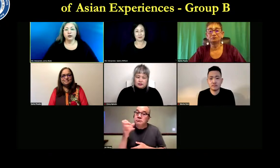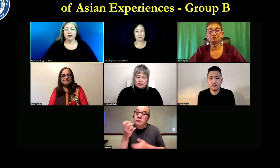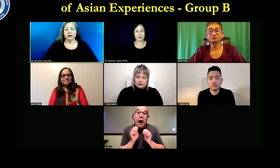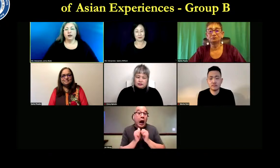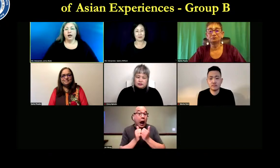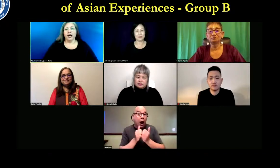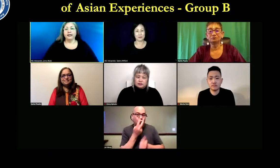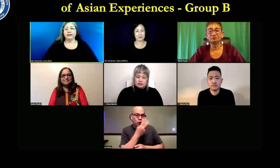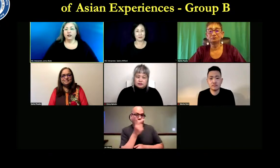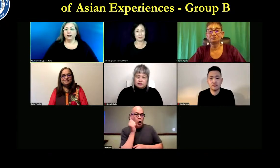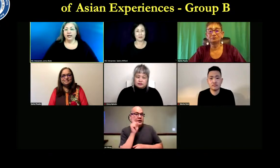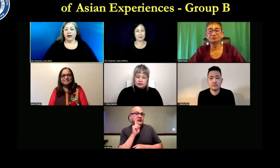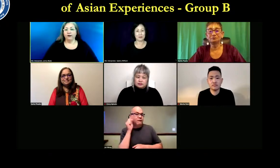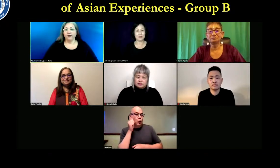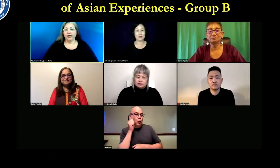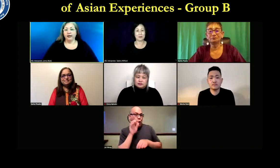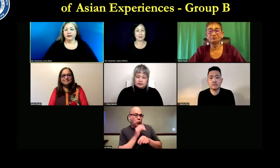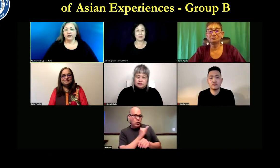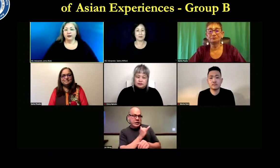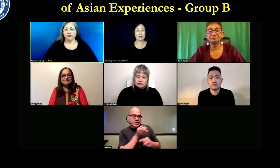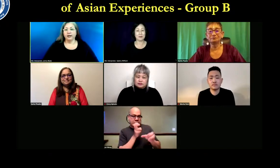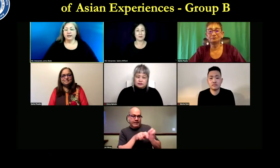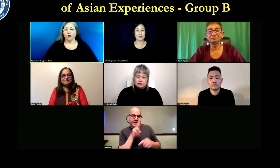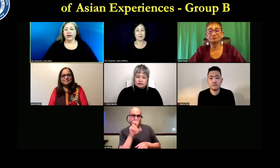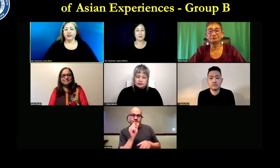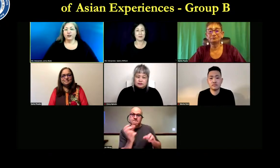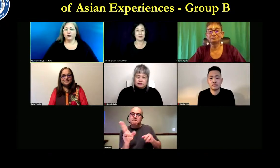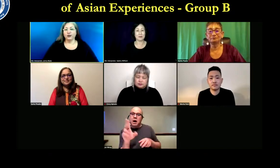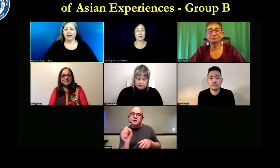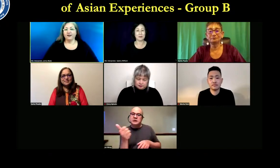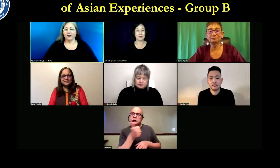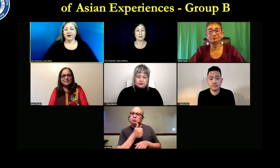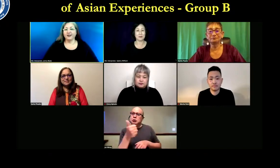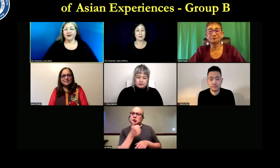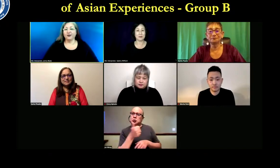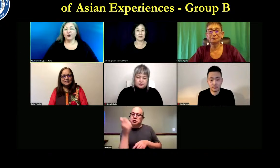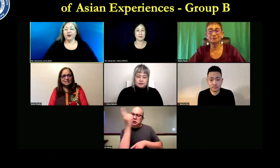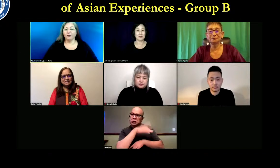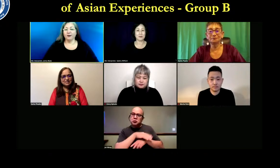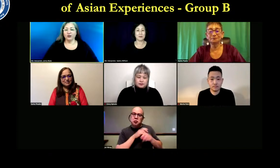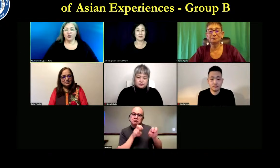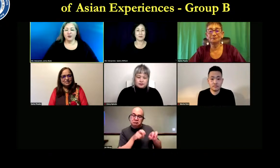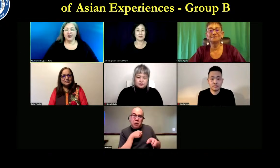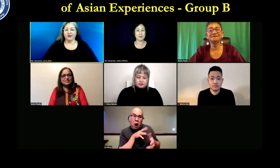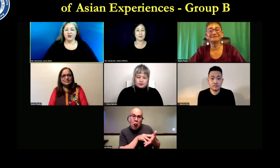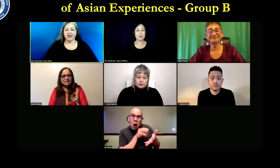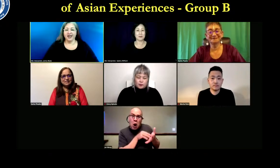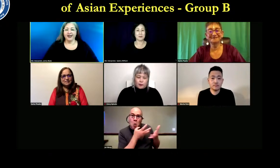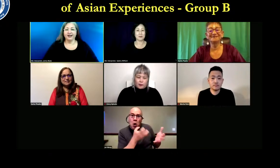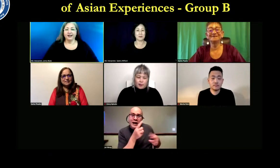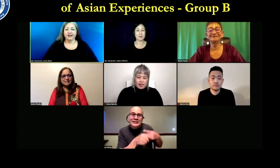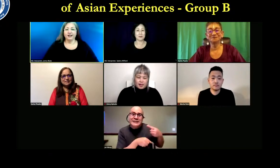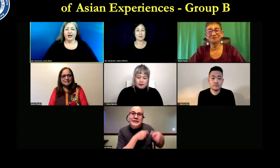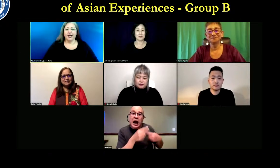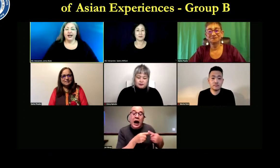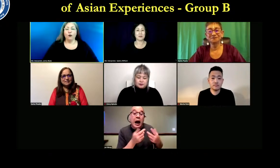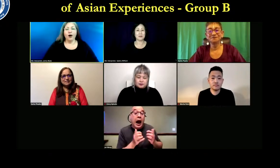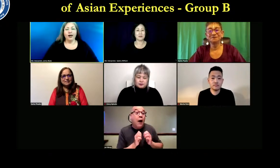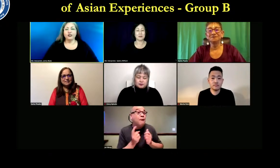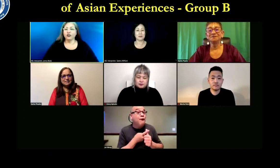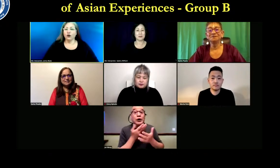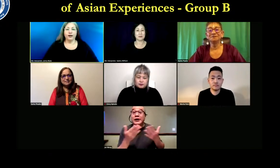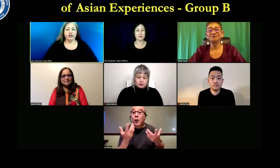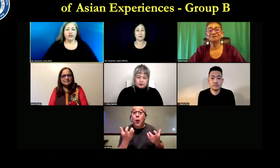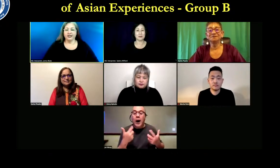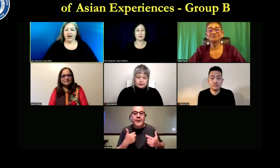school. I did learn the alphabet because I watched two deaf girls that rode on the bus with me every day. And I